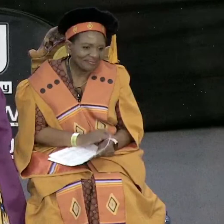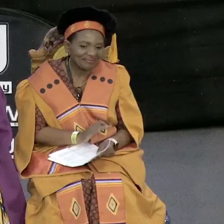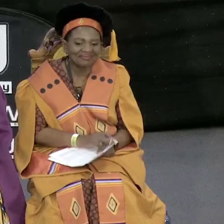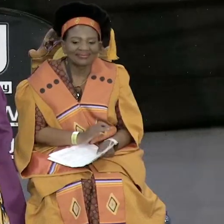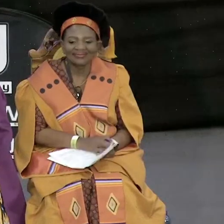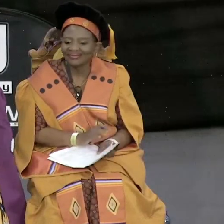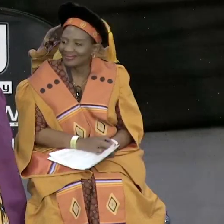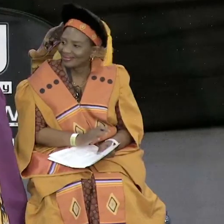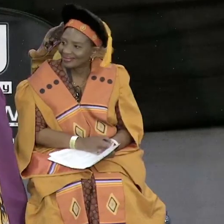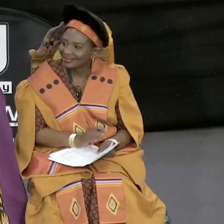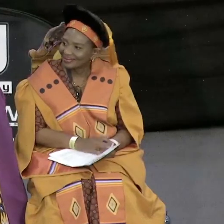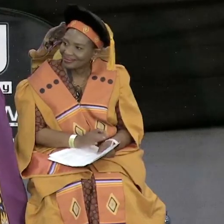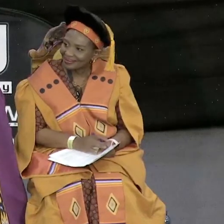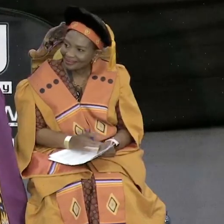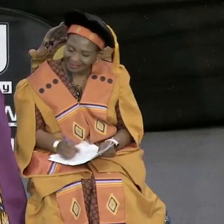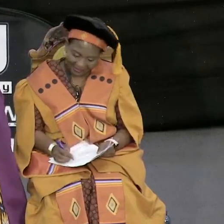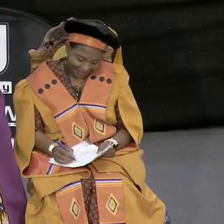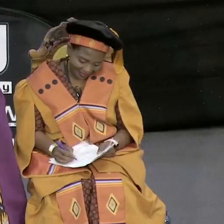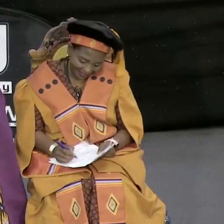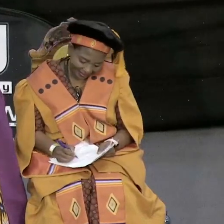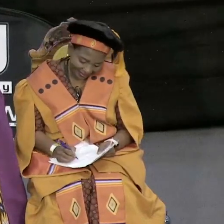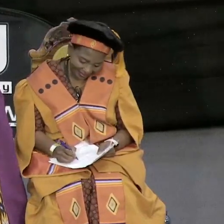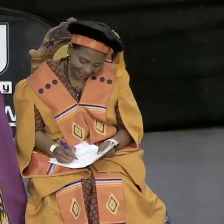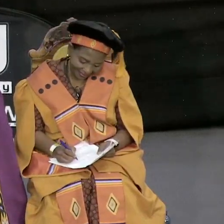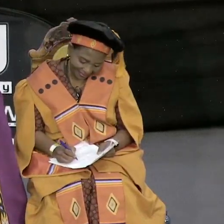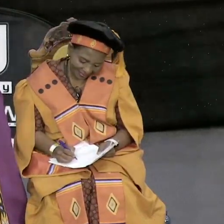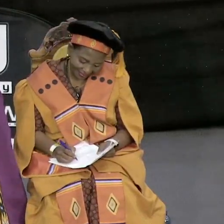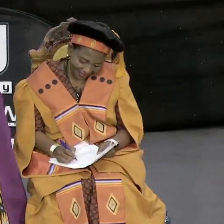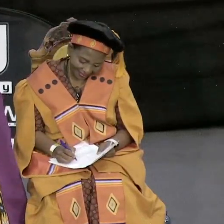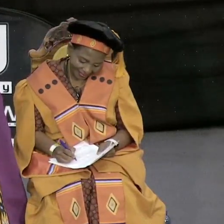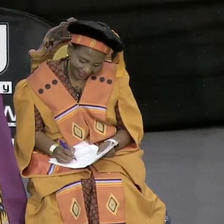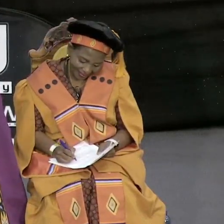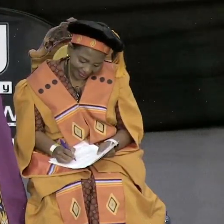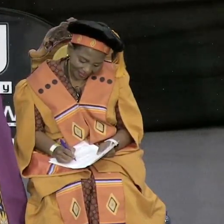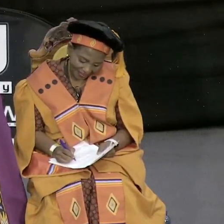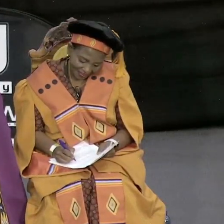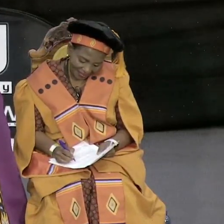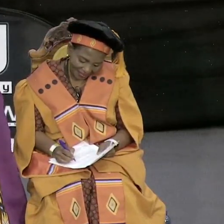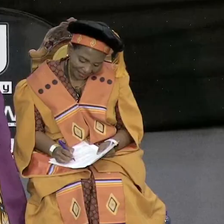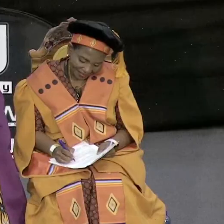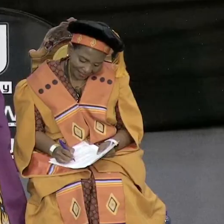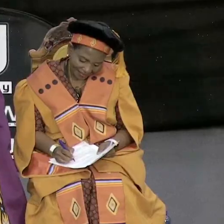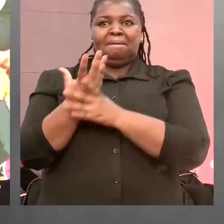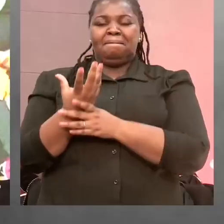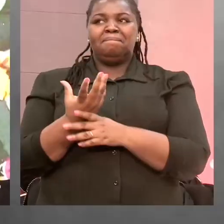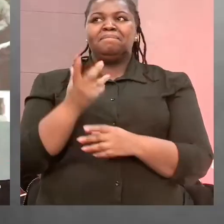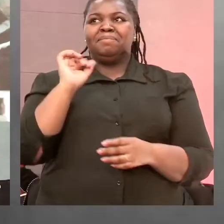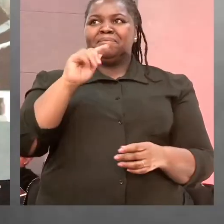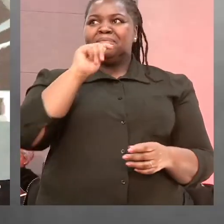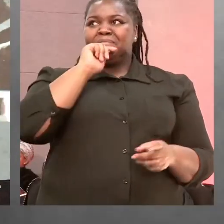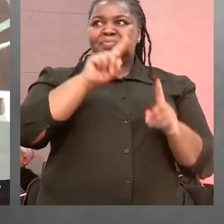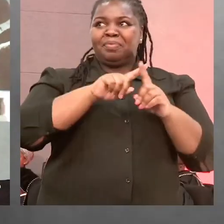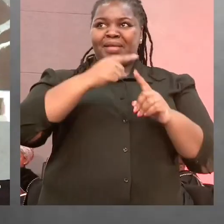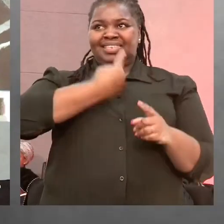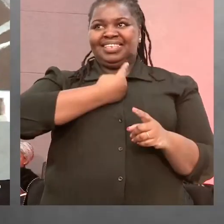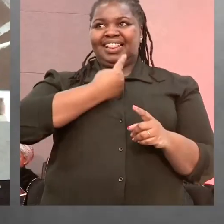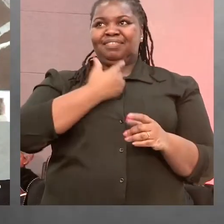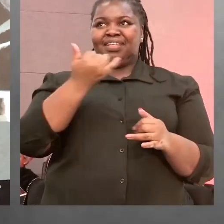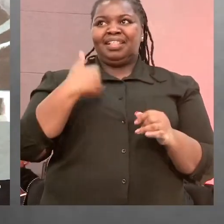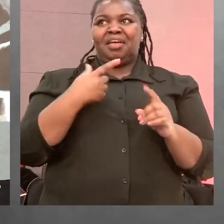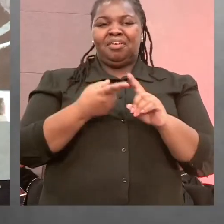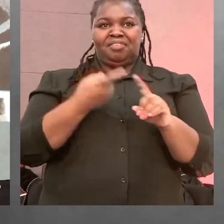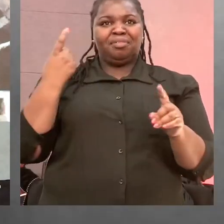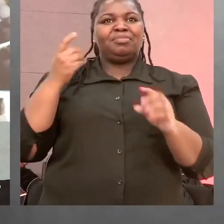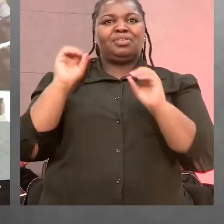reality. It's out there. So I'm happy to see Amanina cool. Even myself, I'm coming from